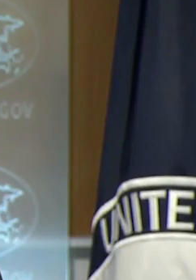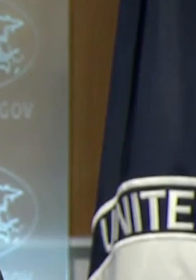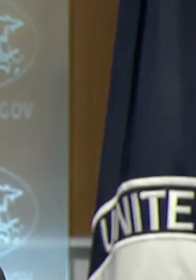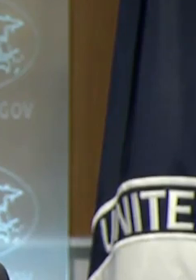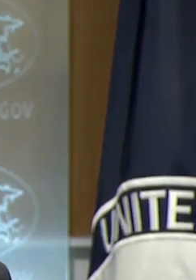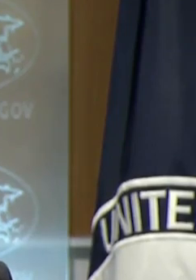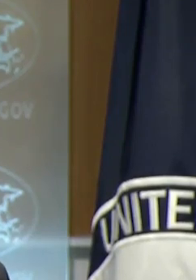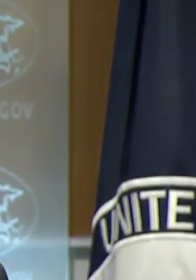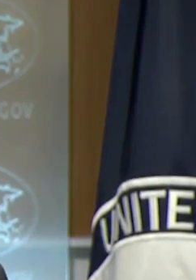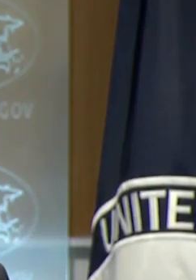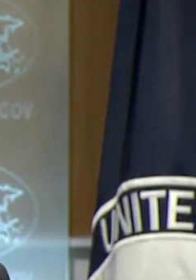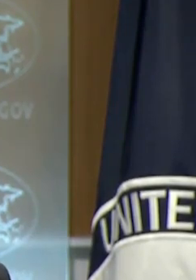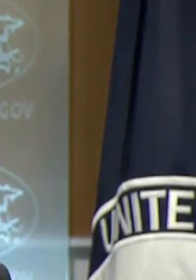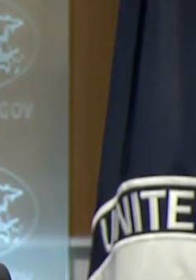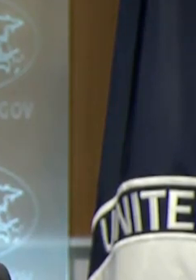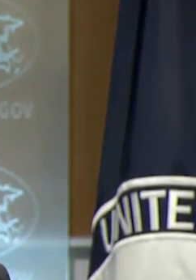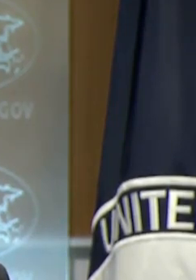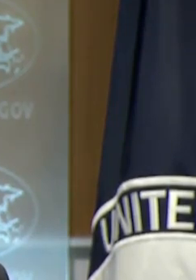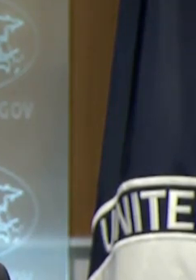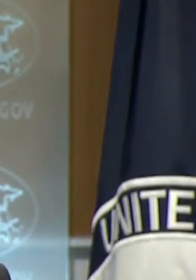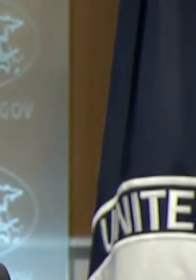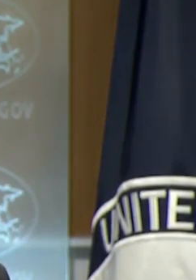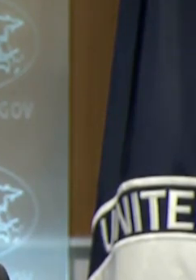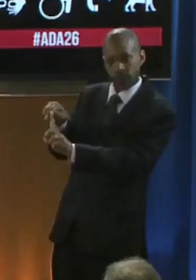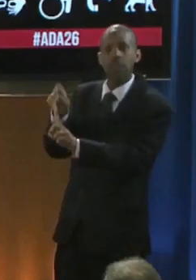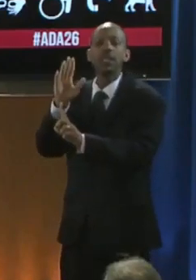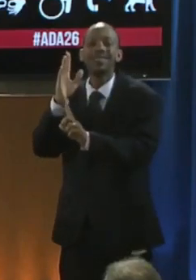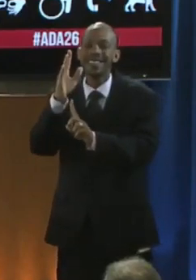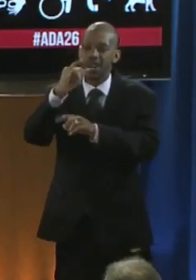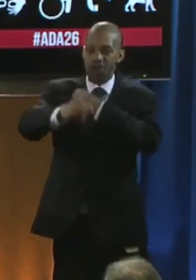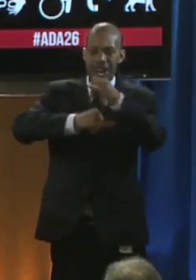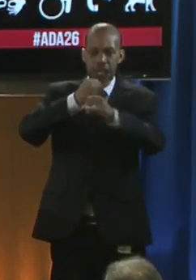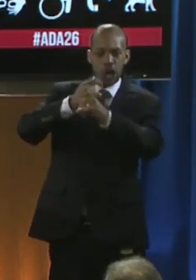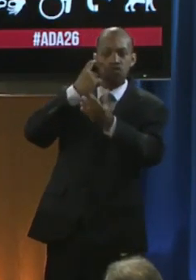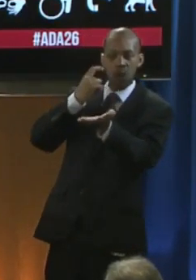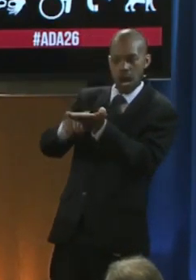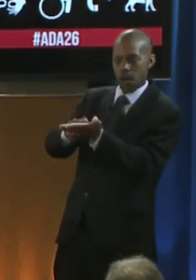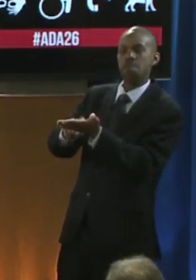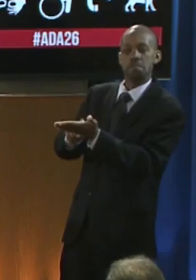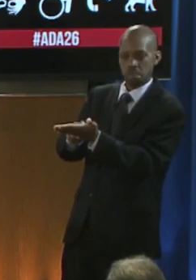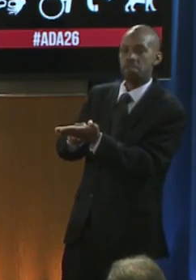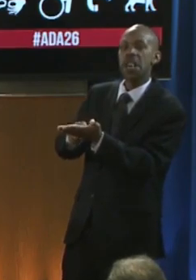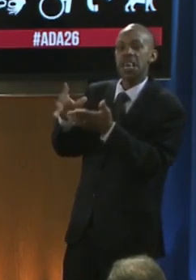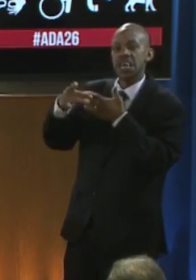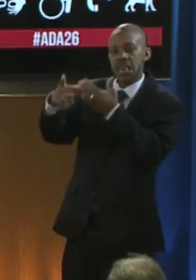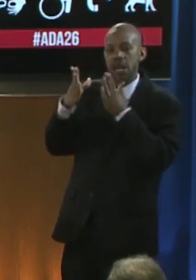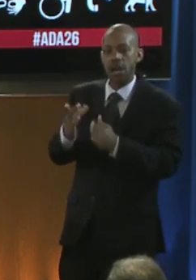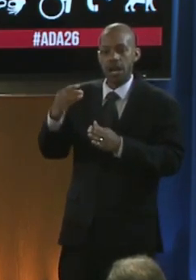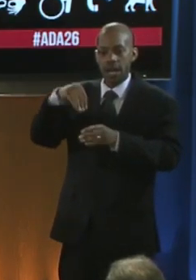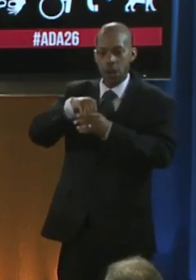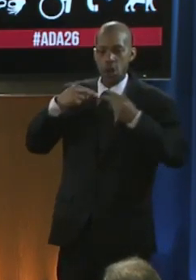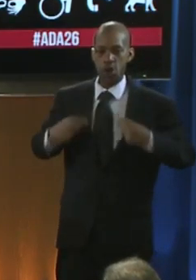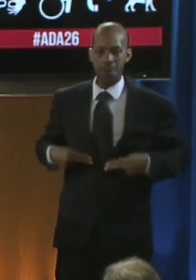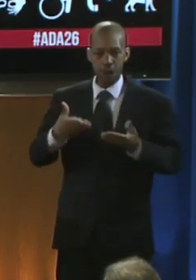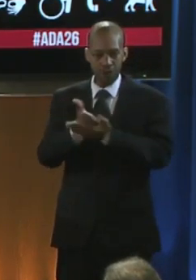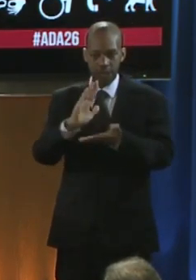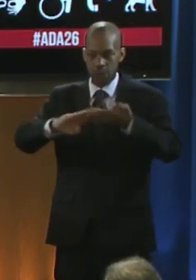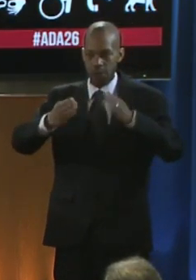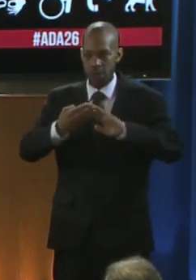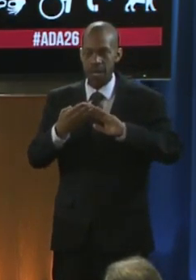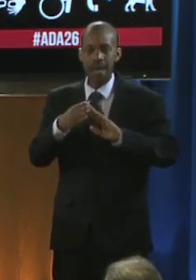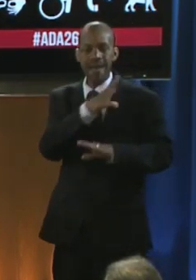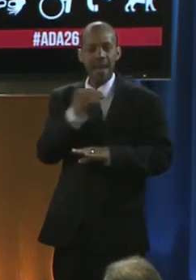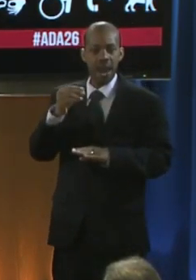Judith Heumann. Special Advisor Heumann is an internationally recognized leader in the human rights community and a